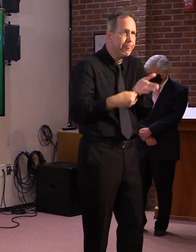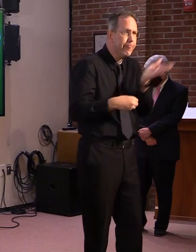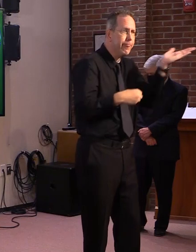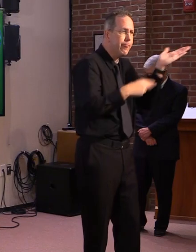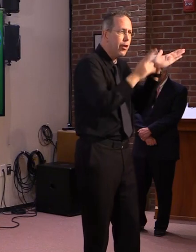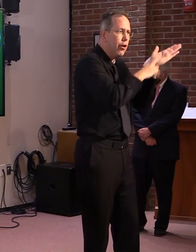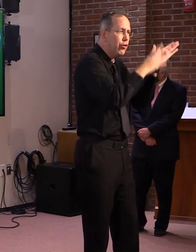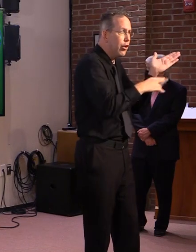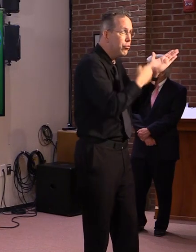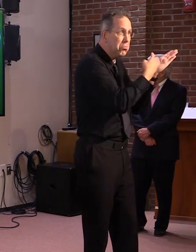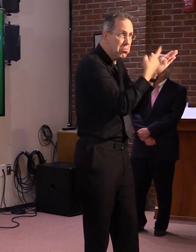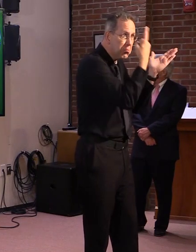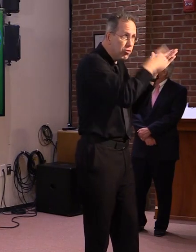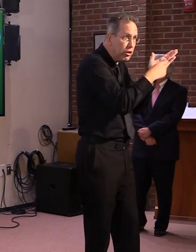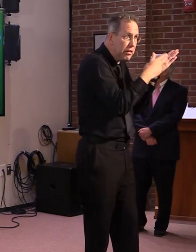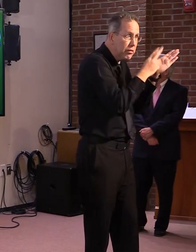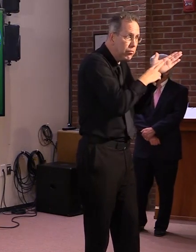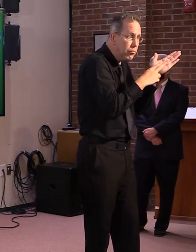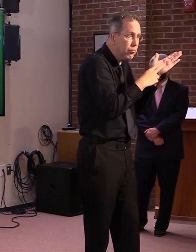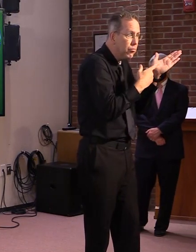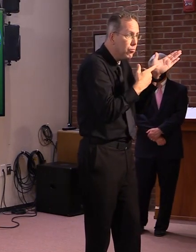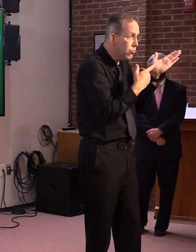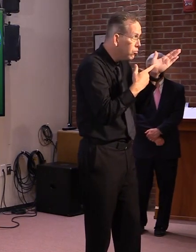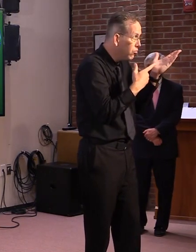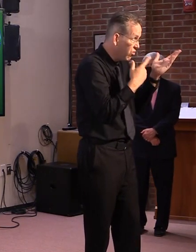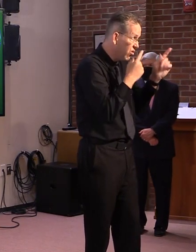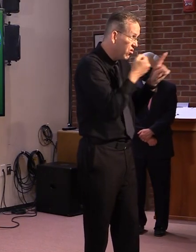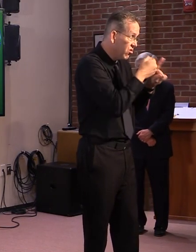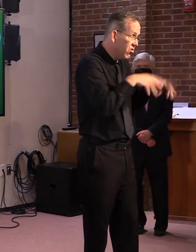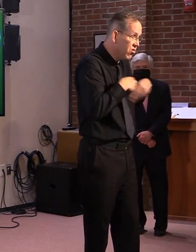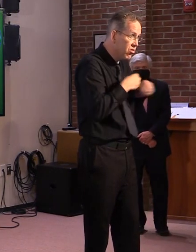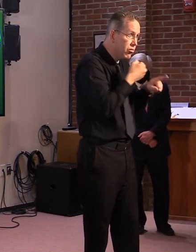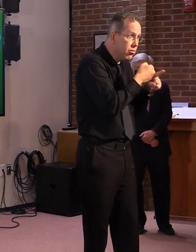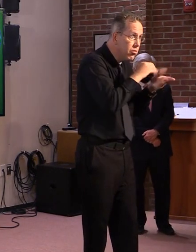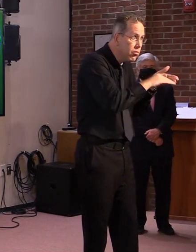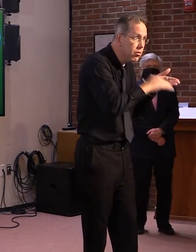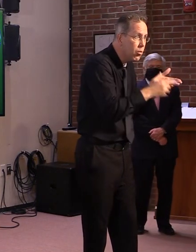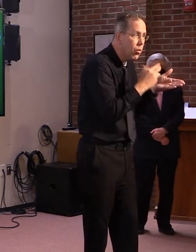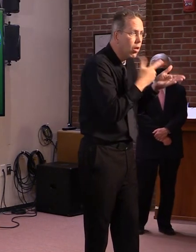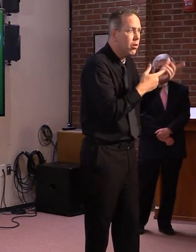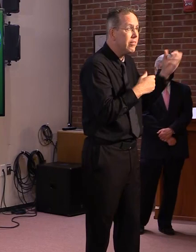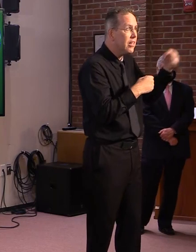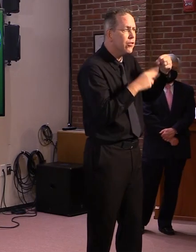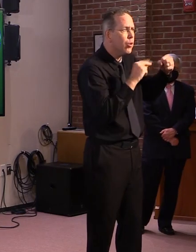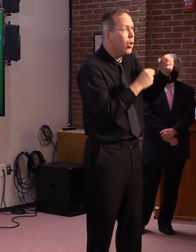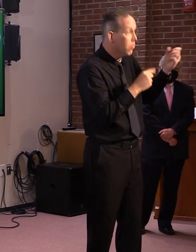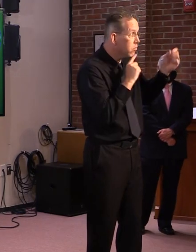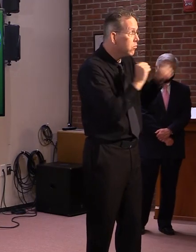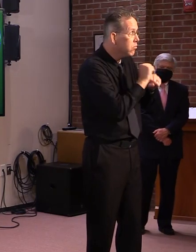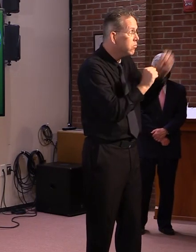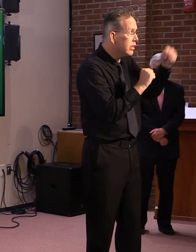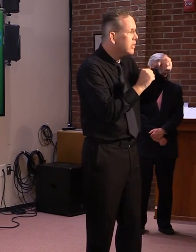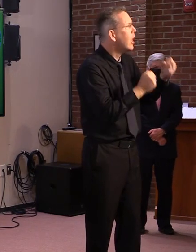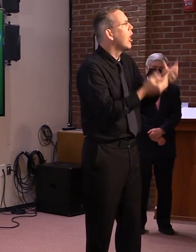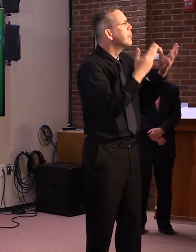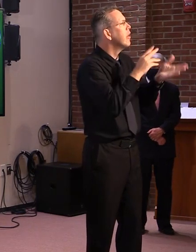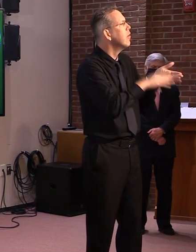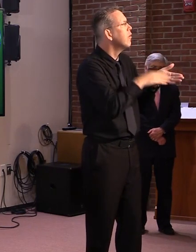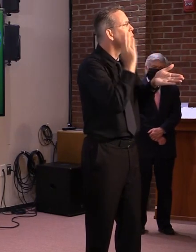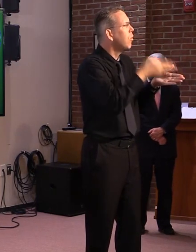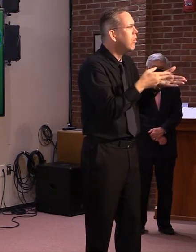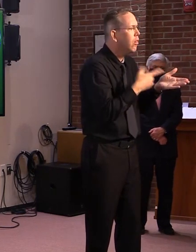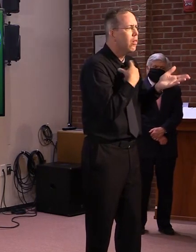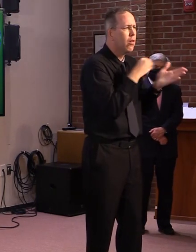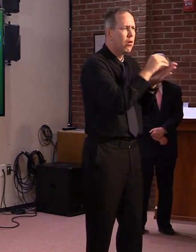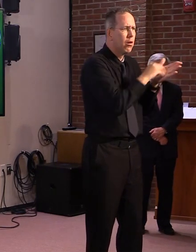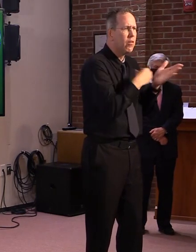Vermont would be impacted, and if so, to what extent. And I believe that went in last week. So we